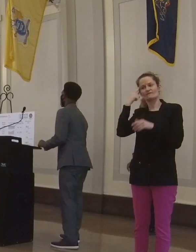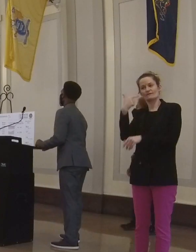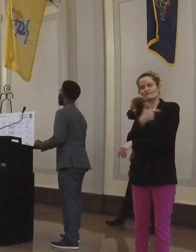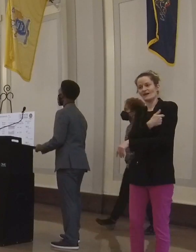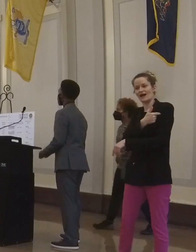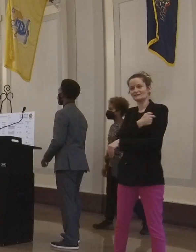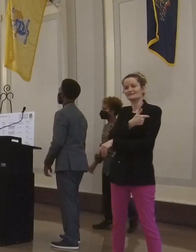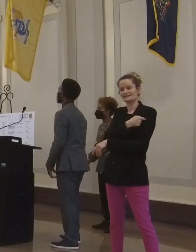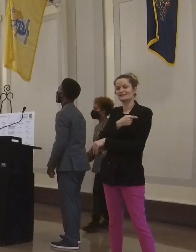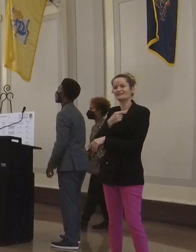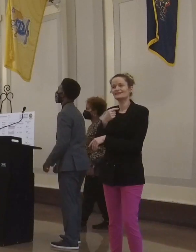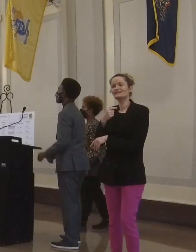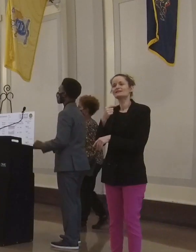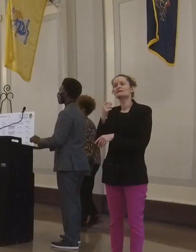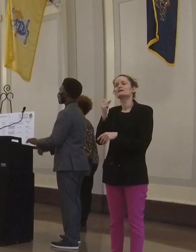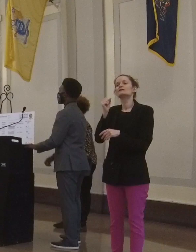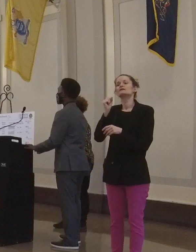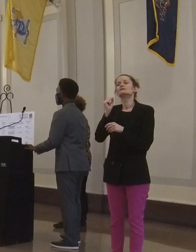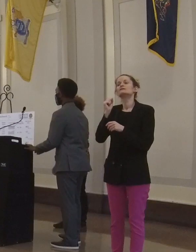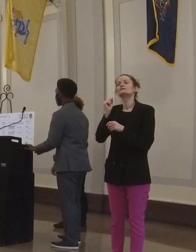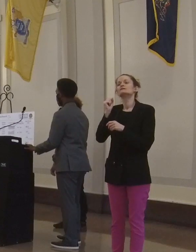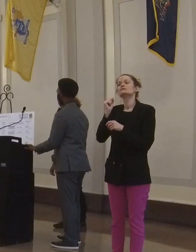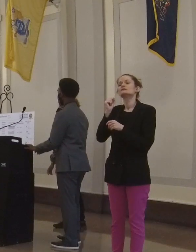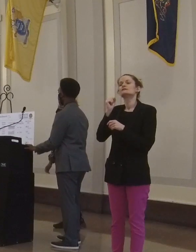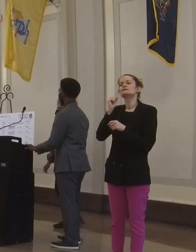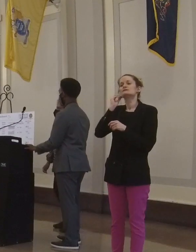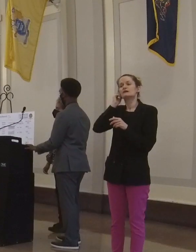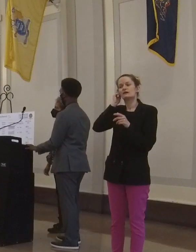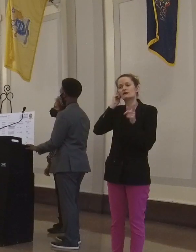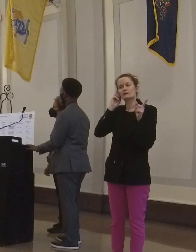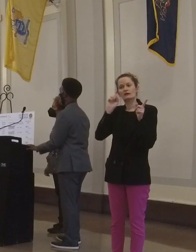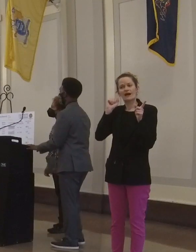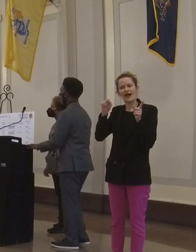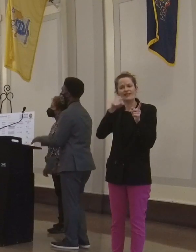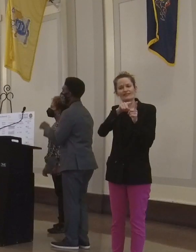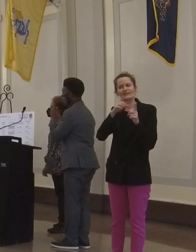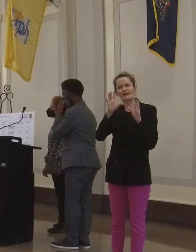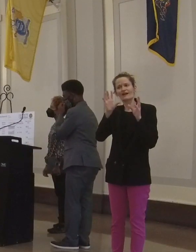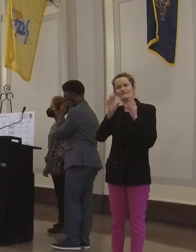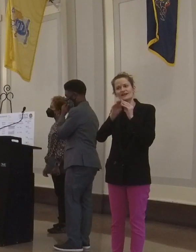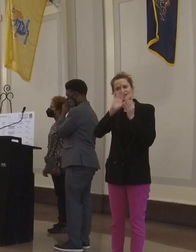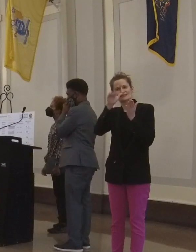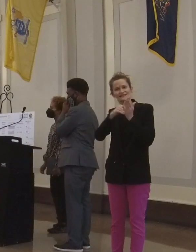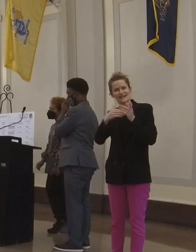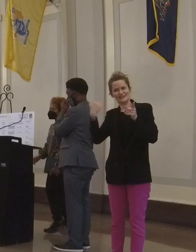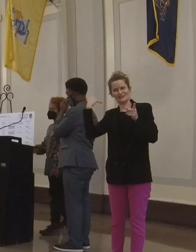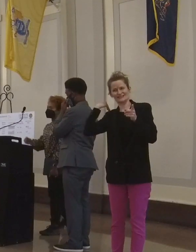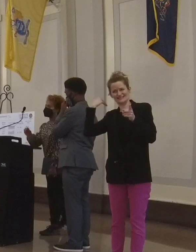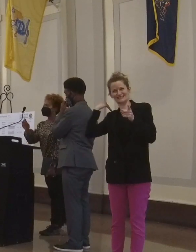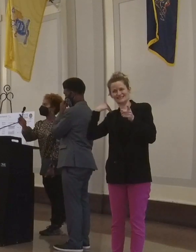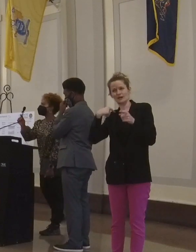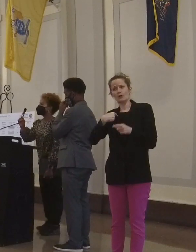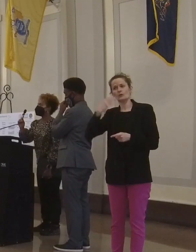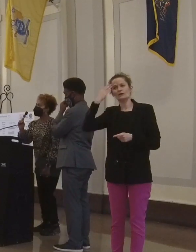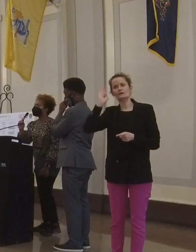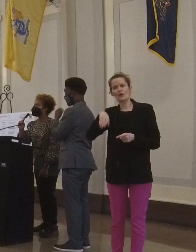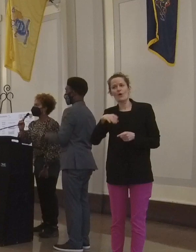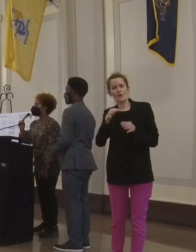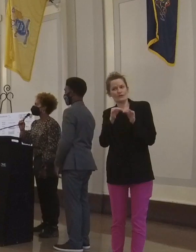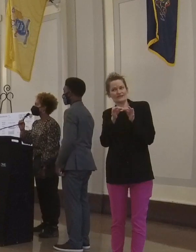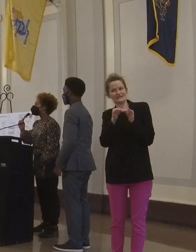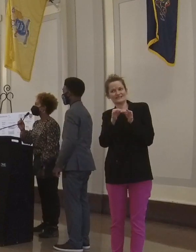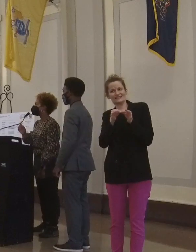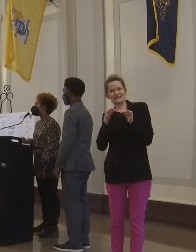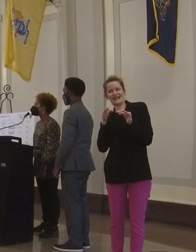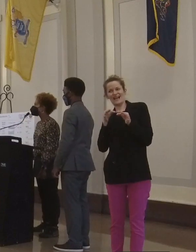or experiencing a delay in getting the results back or any sort of supply or procurement issues? Sure. So no